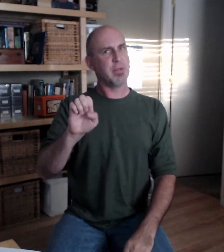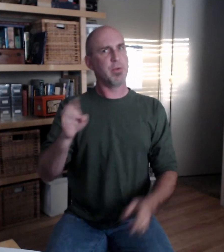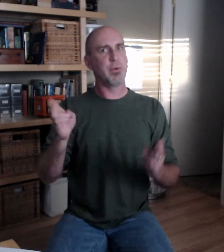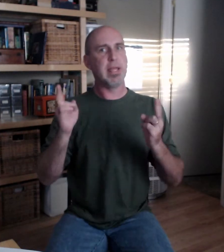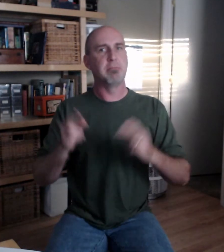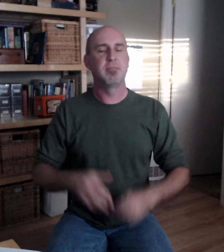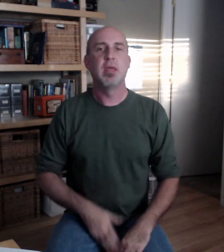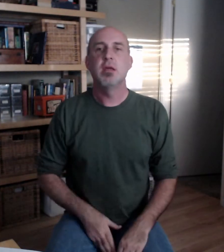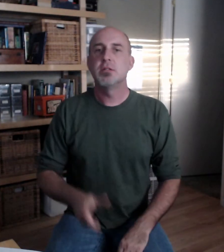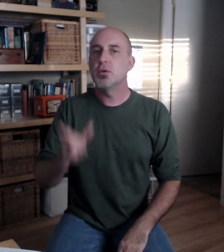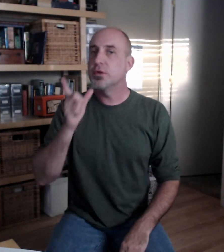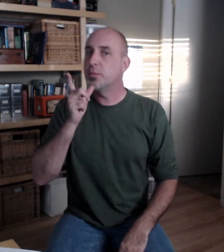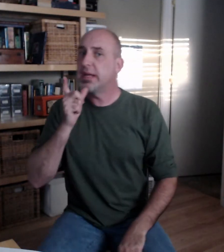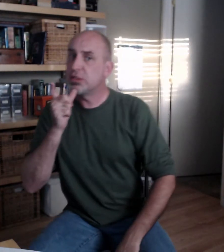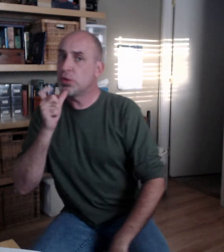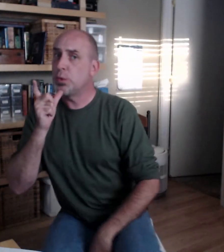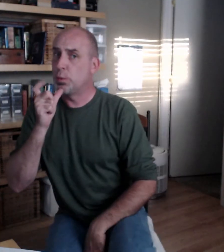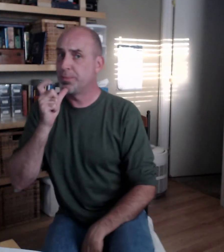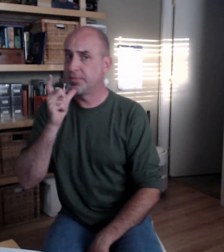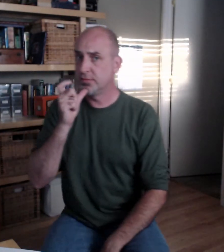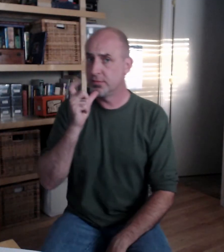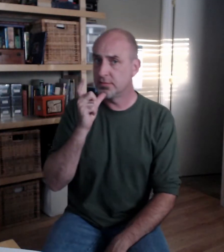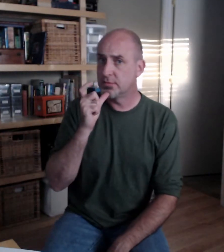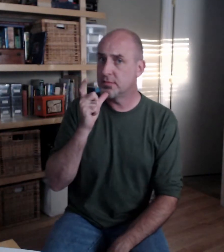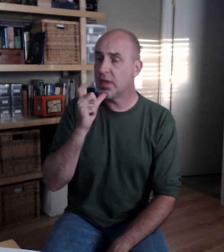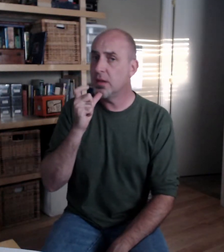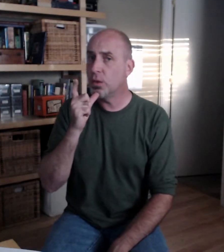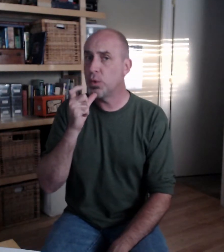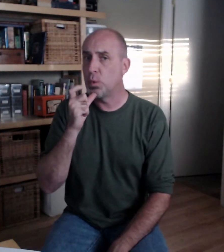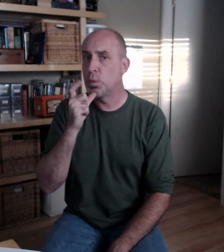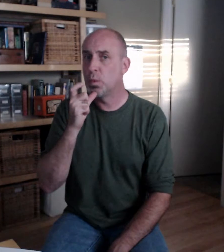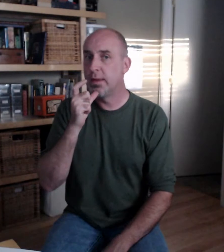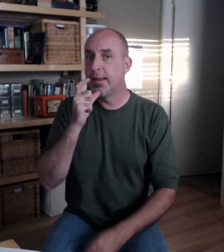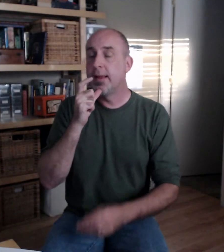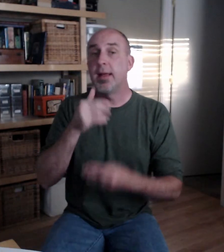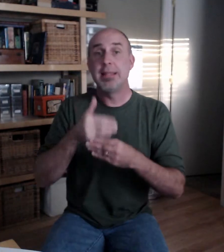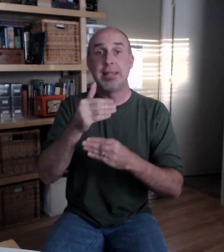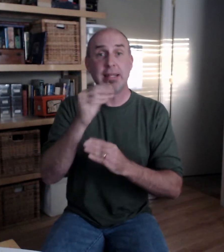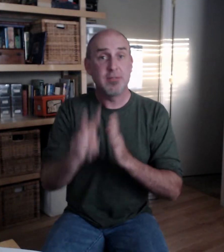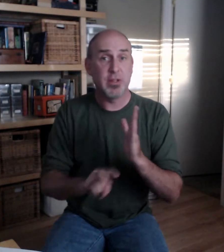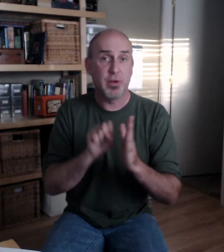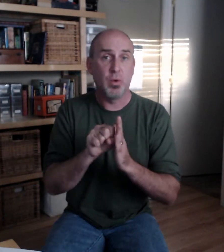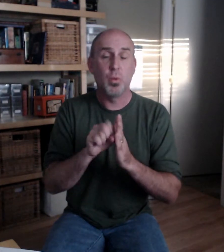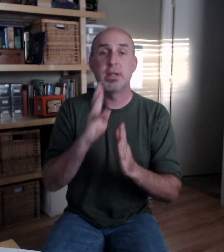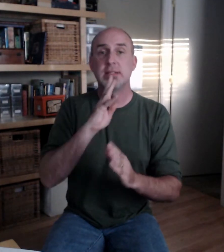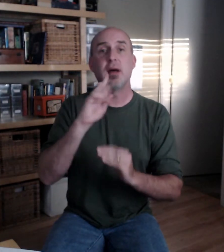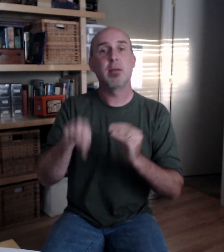to hurry up. So you're going to practice who. Okay, who. In the next video, we're going to talk